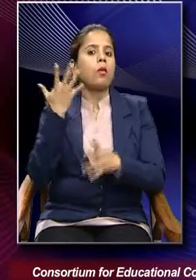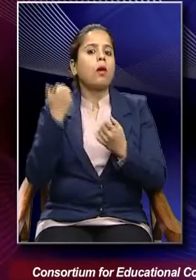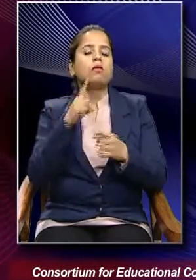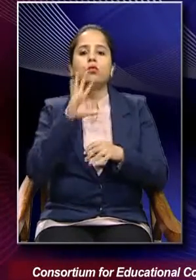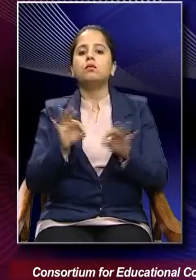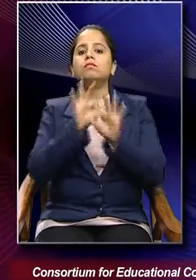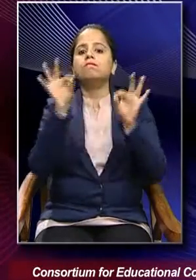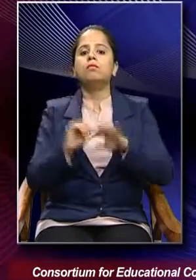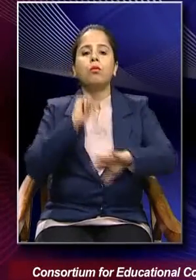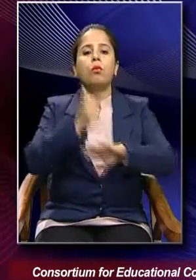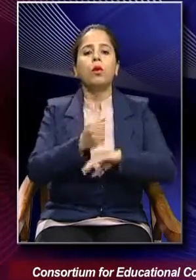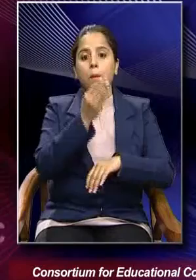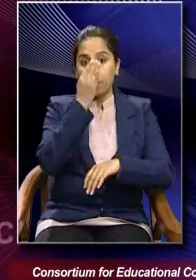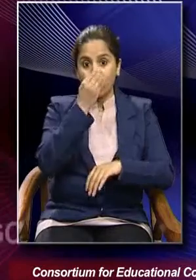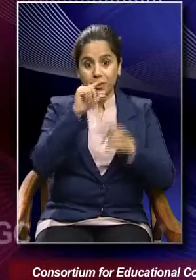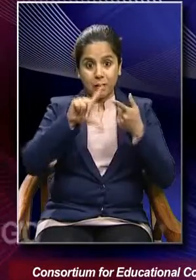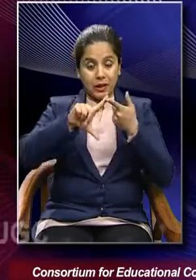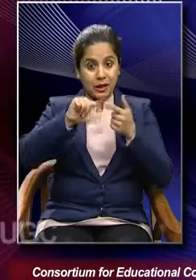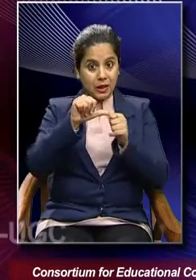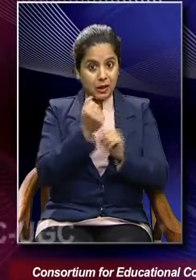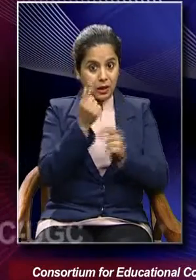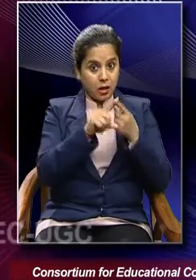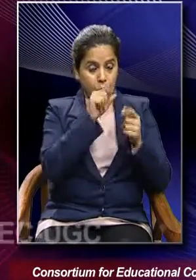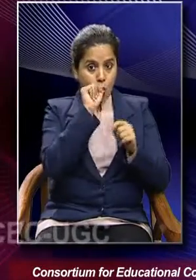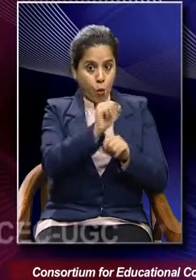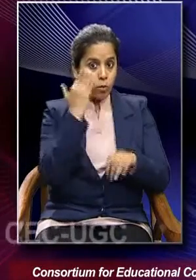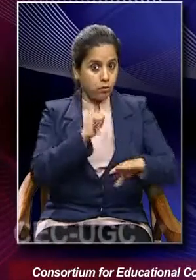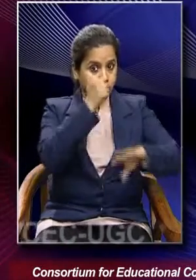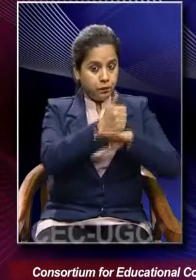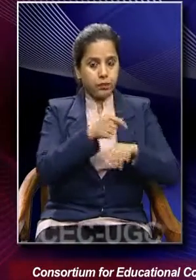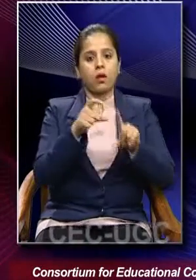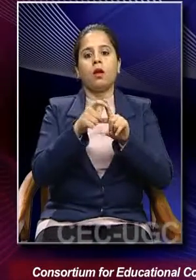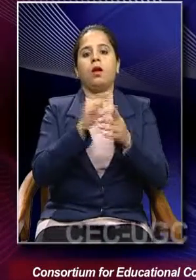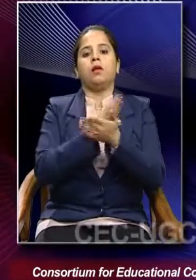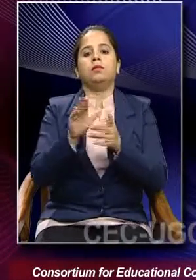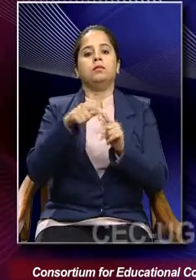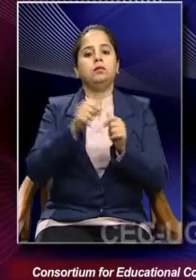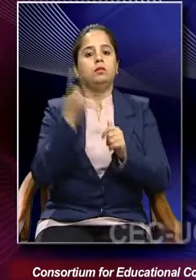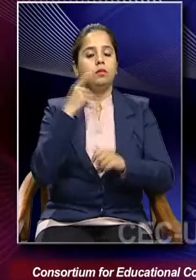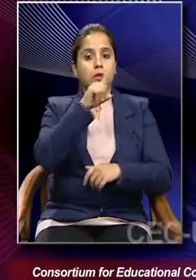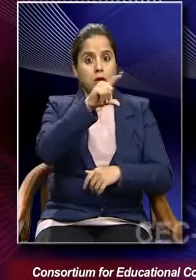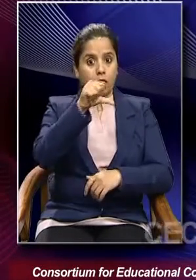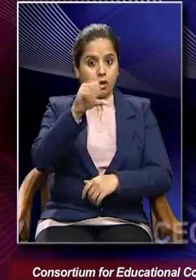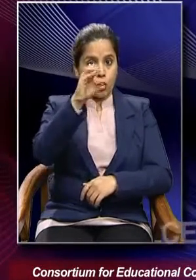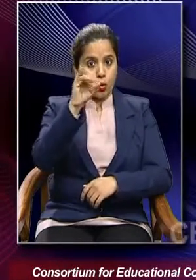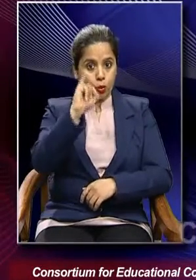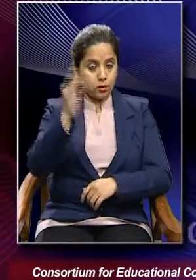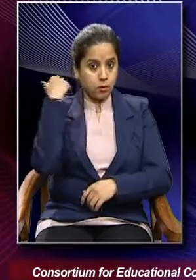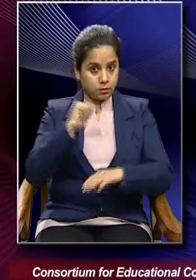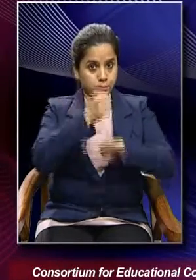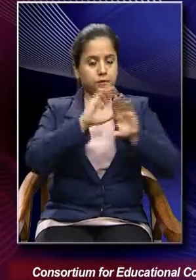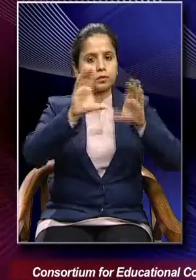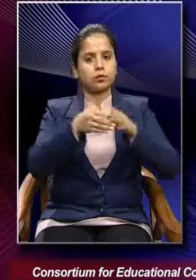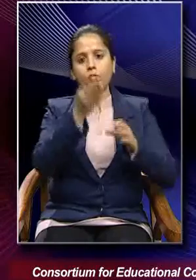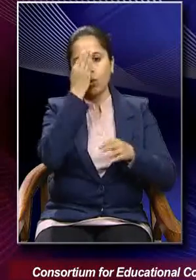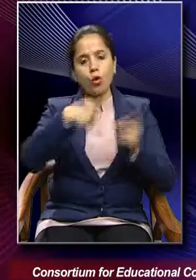of Muslim League. All India Muslim League was formed at Dhaka in 1906 by a group of